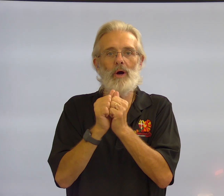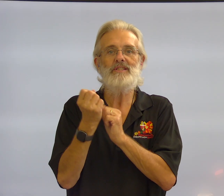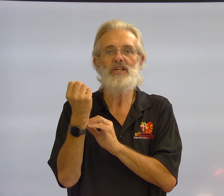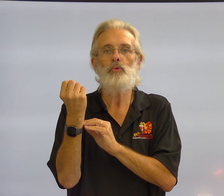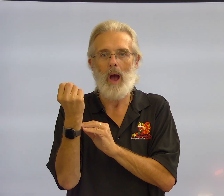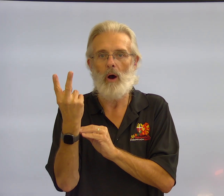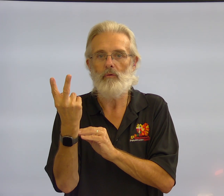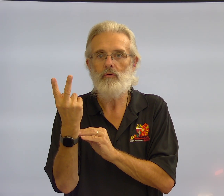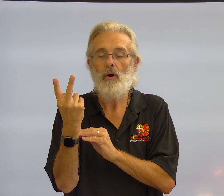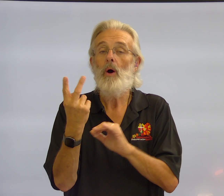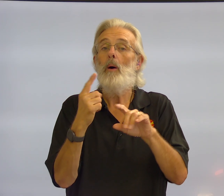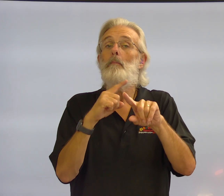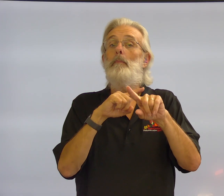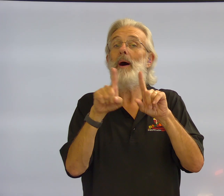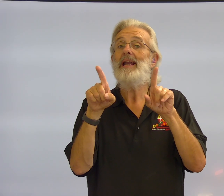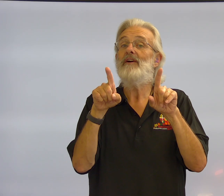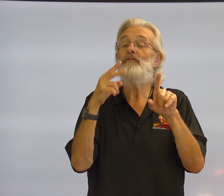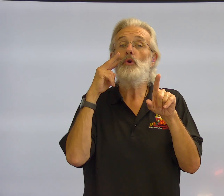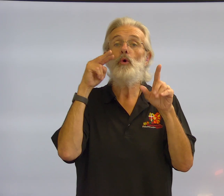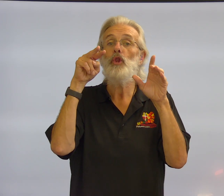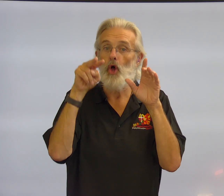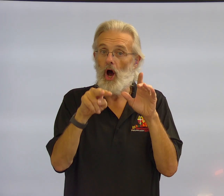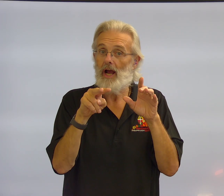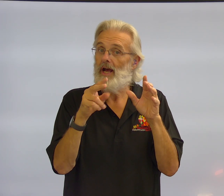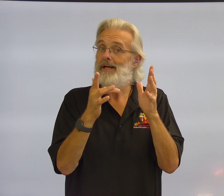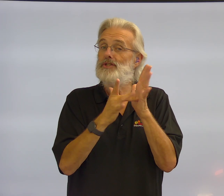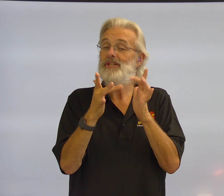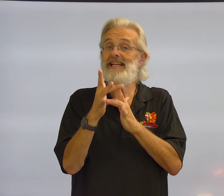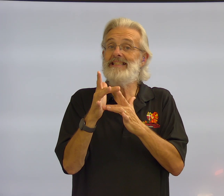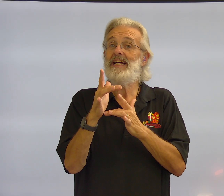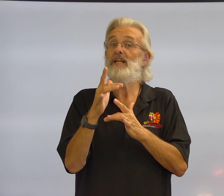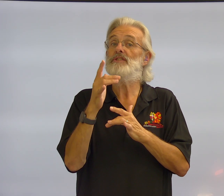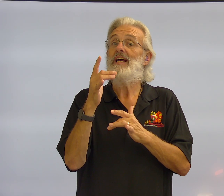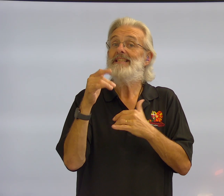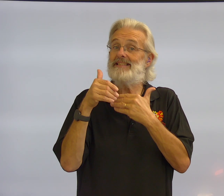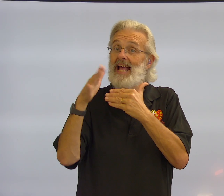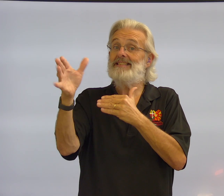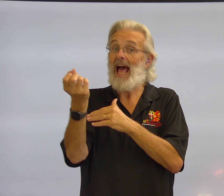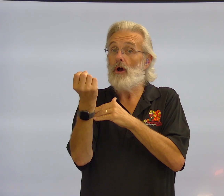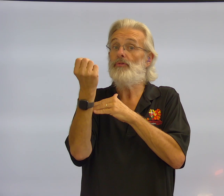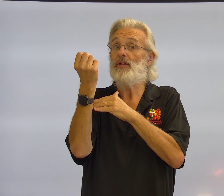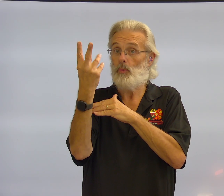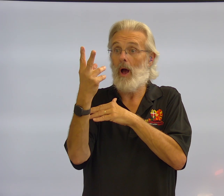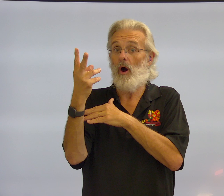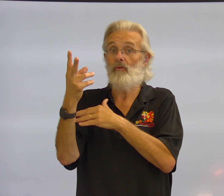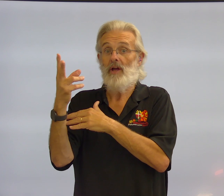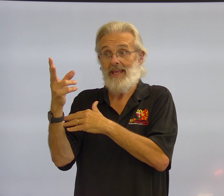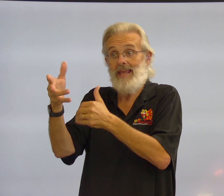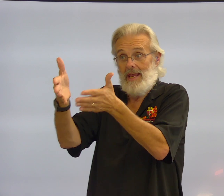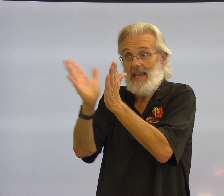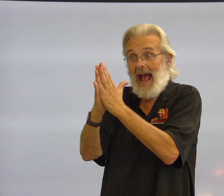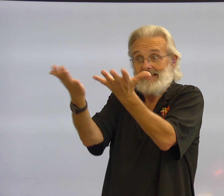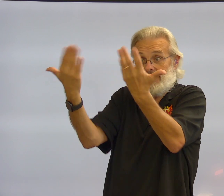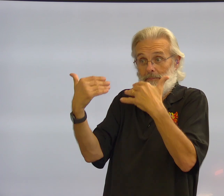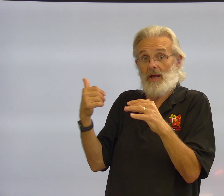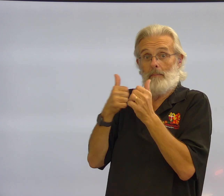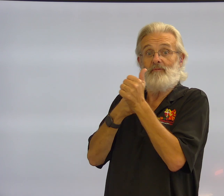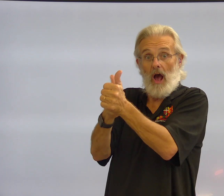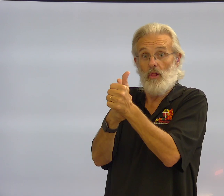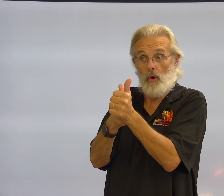the 12. But if you look, Jesus sends out the 12. He asks them to come follow.